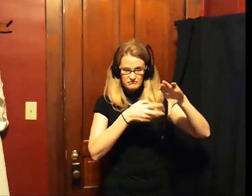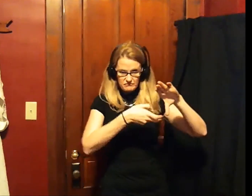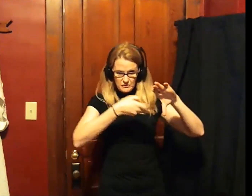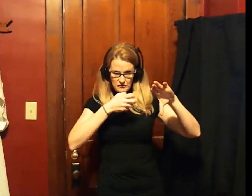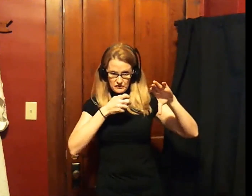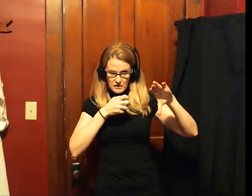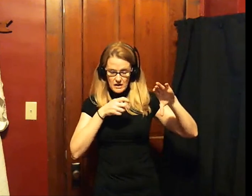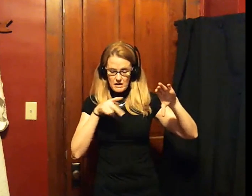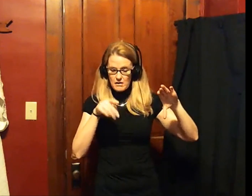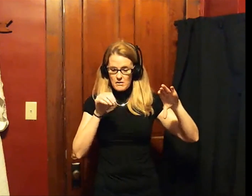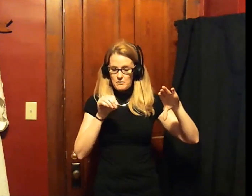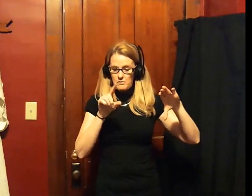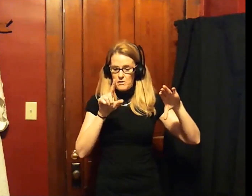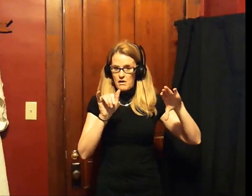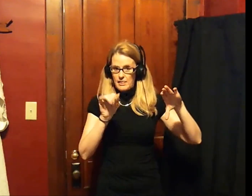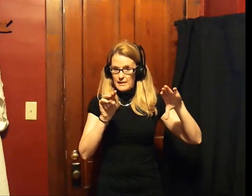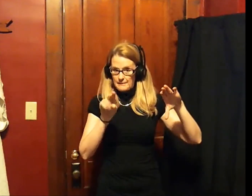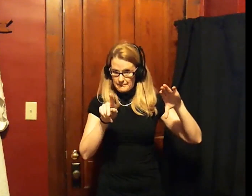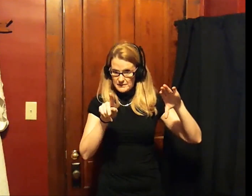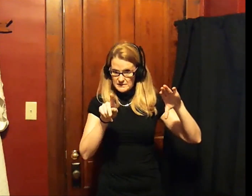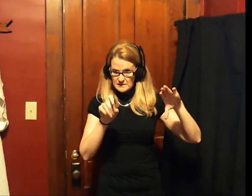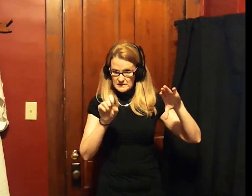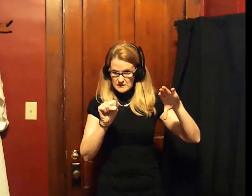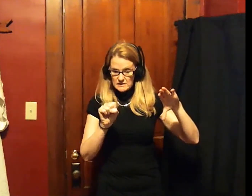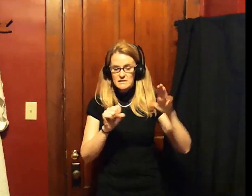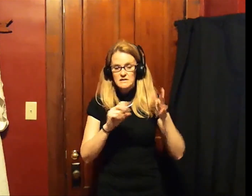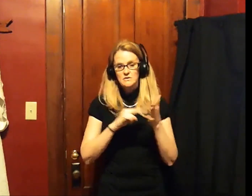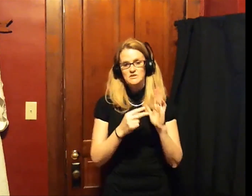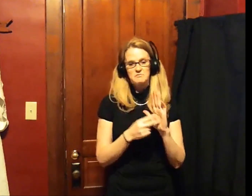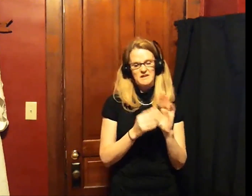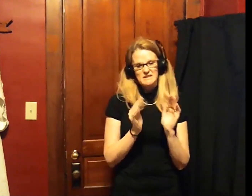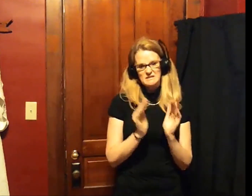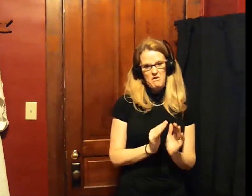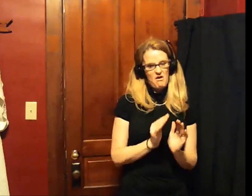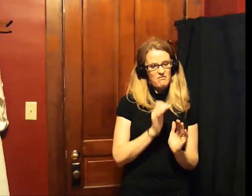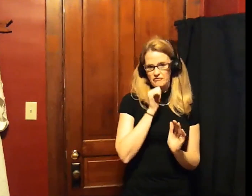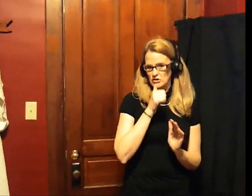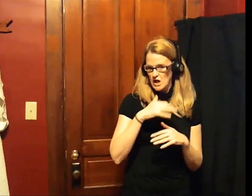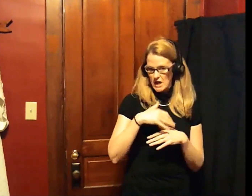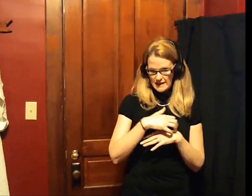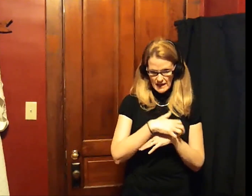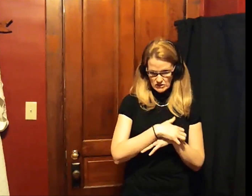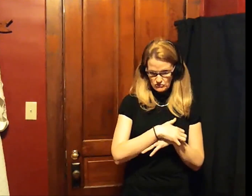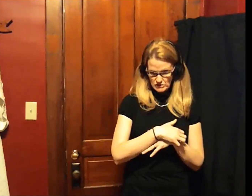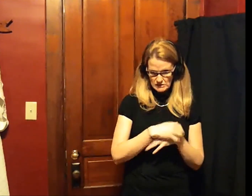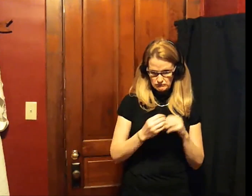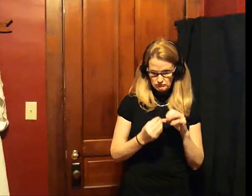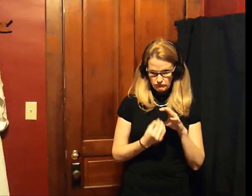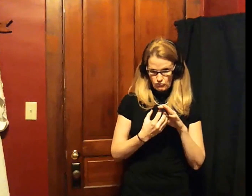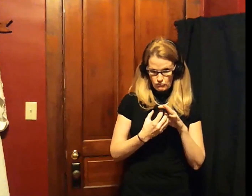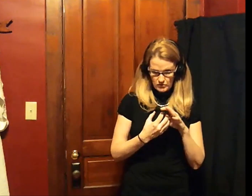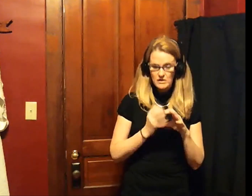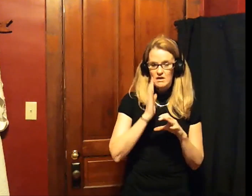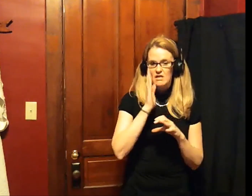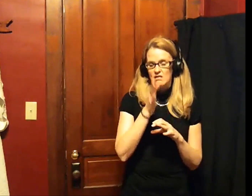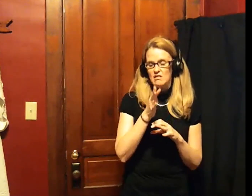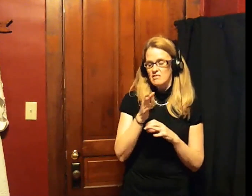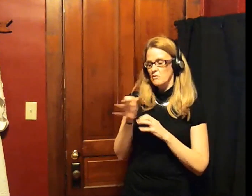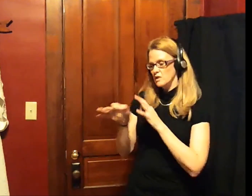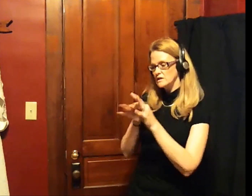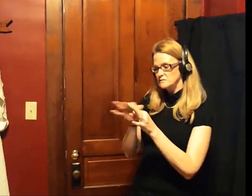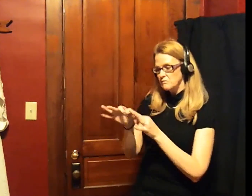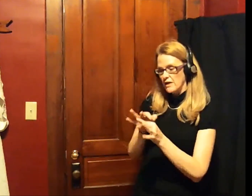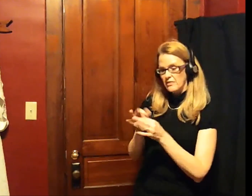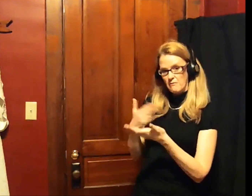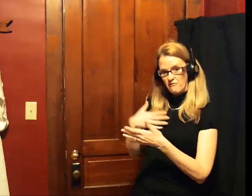exams or remove any polyps, which are small, non-cancerous growths, you will be told about